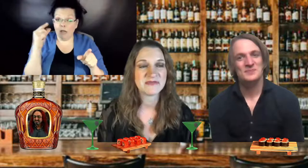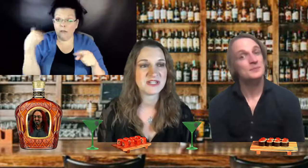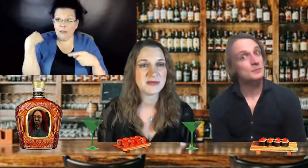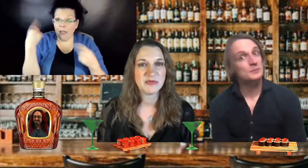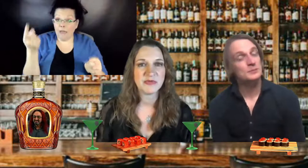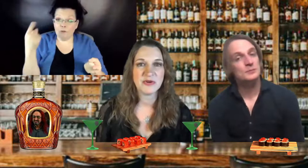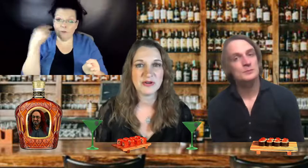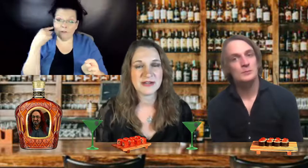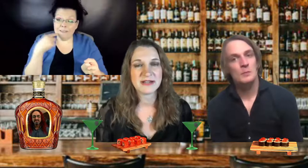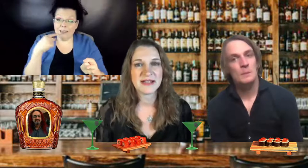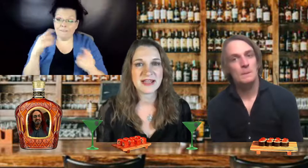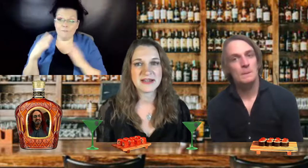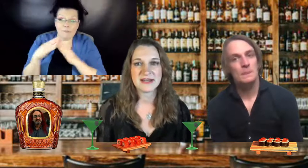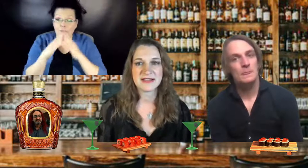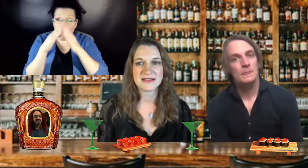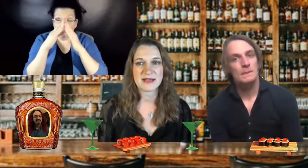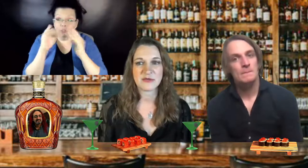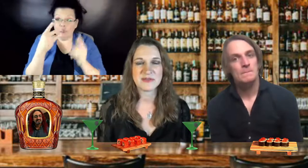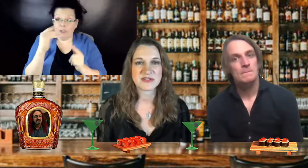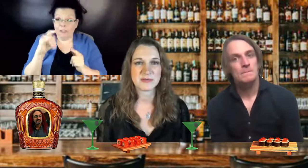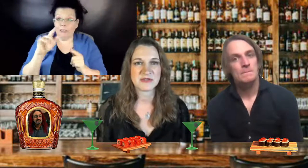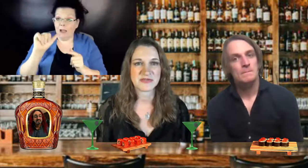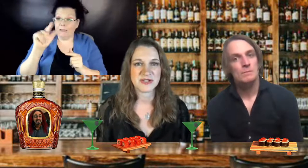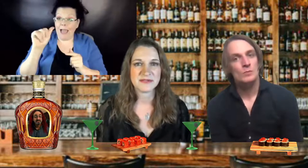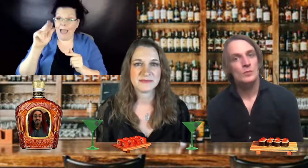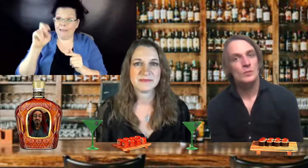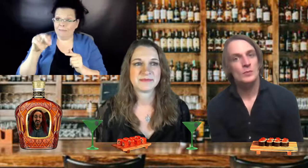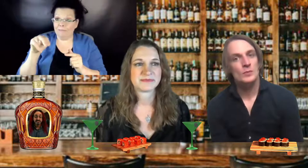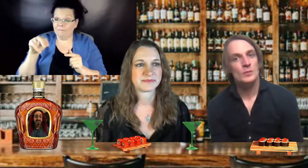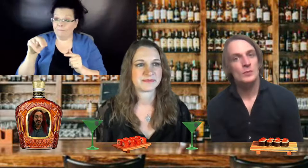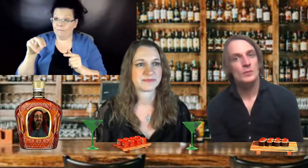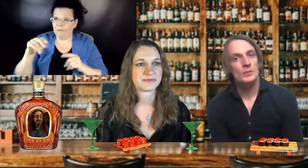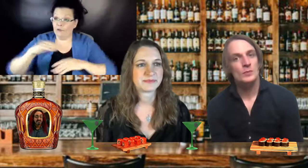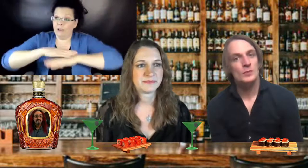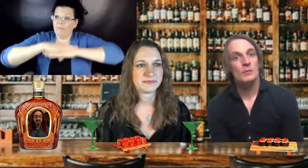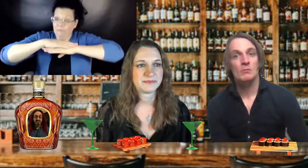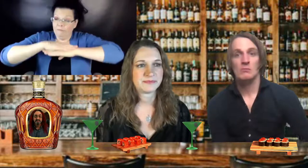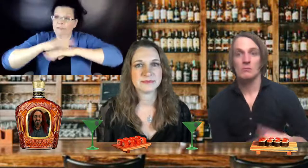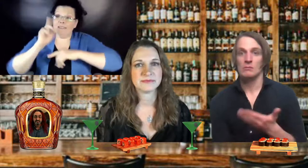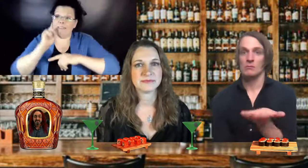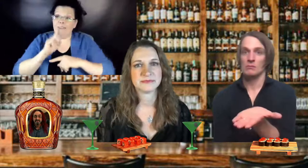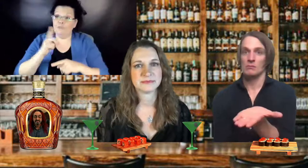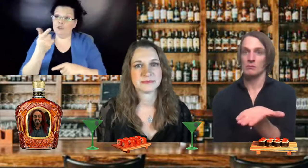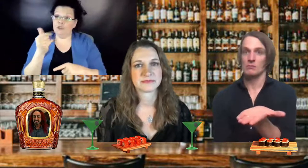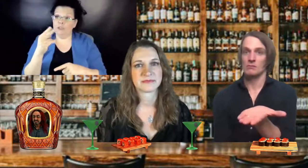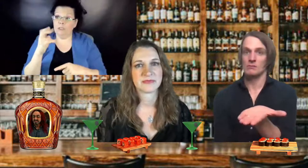deaf genie before in Aladdin? I think that would be so much fun.